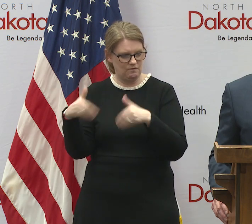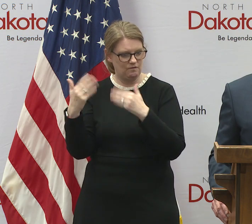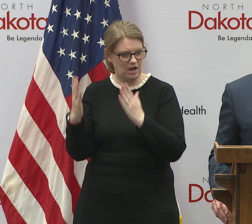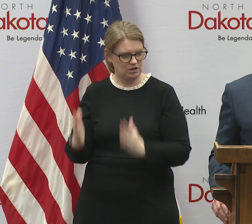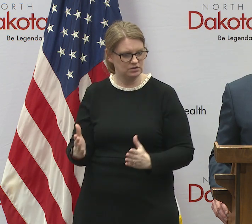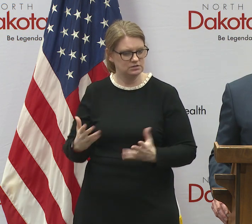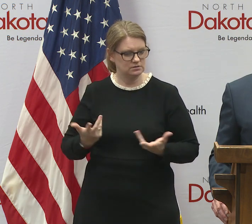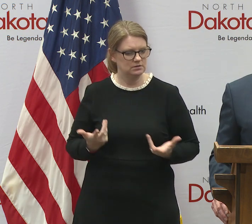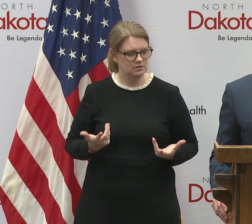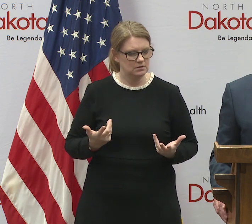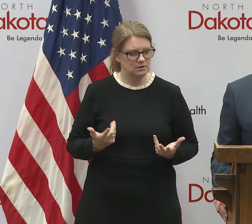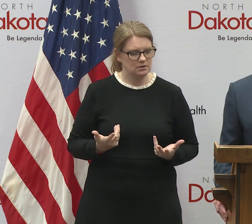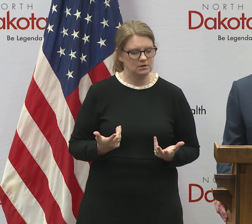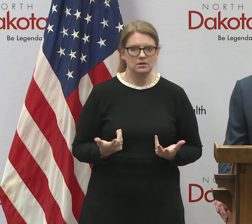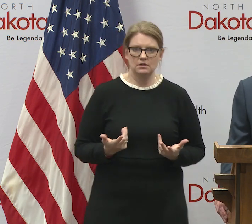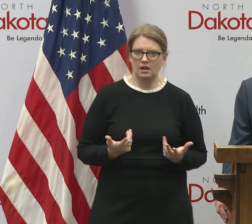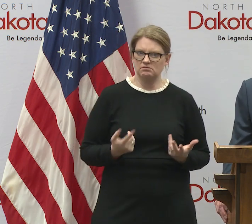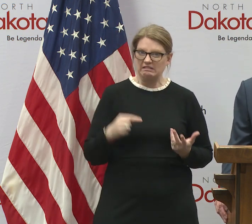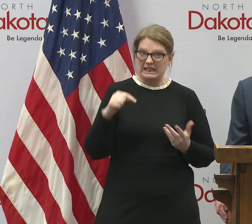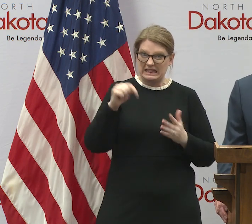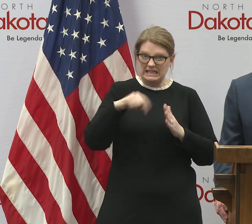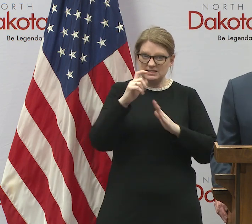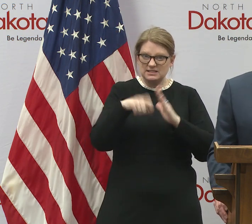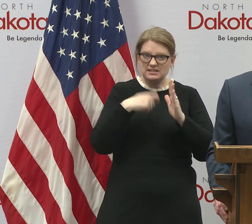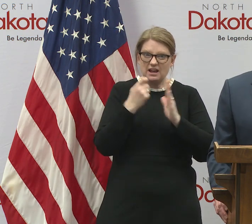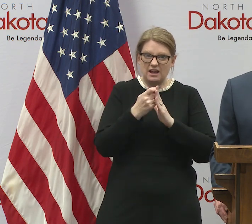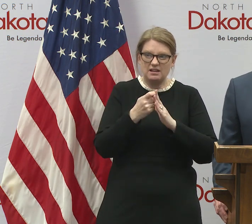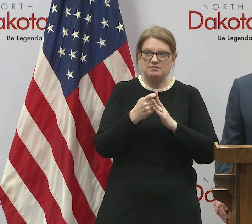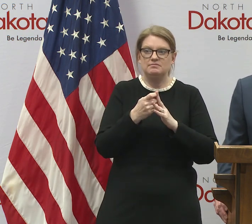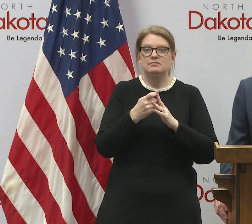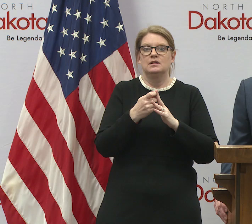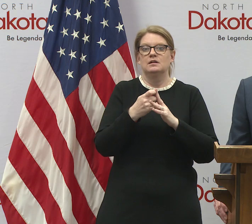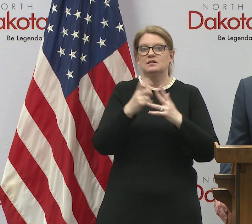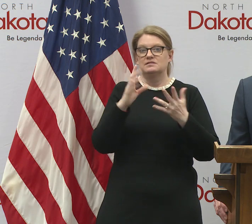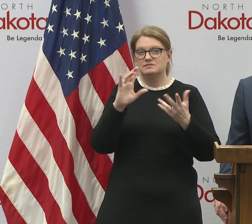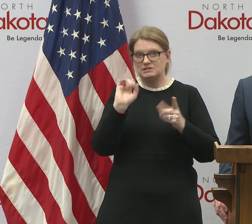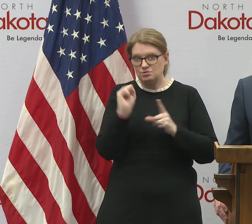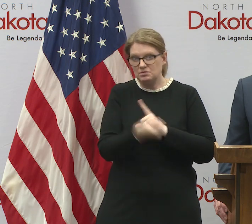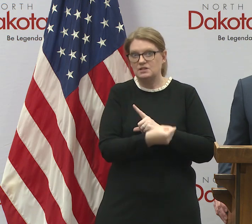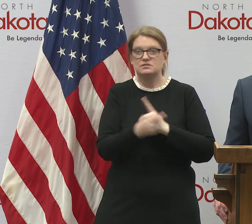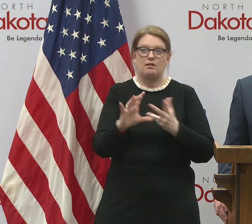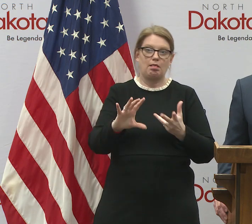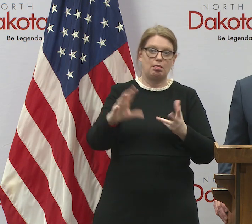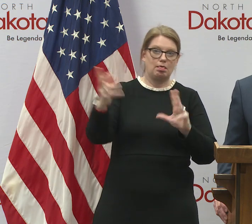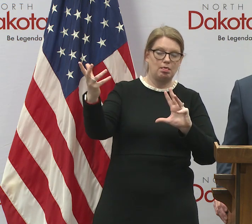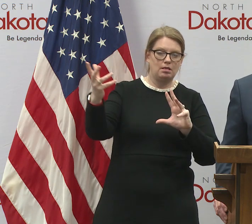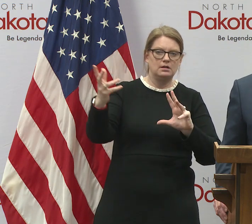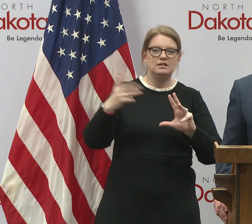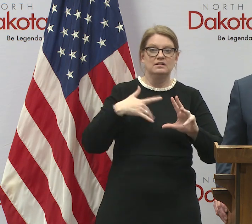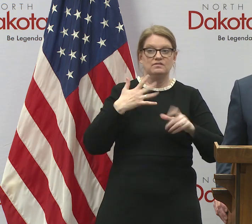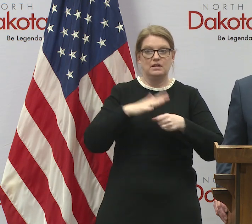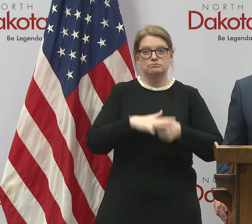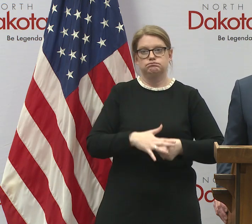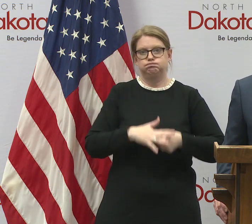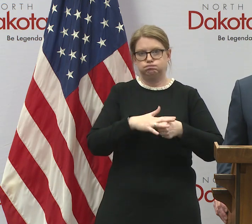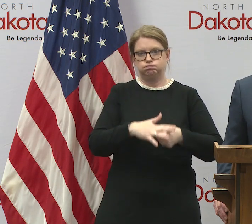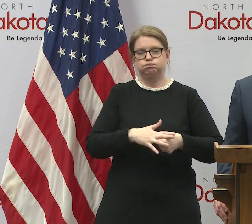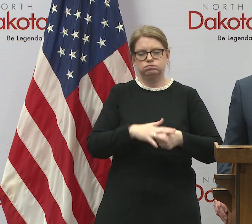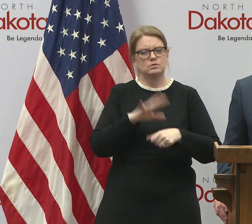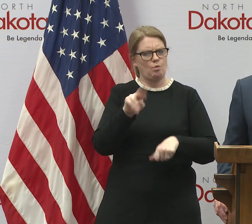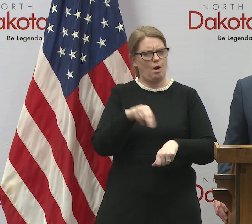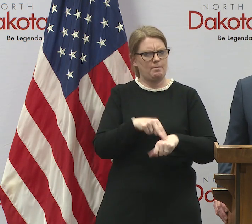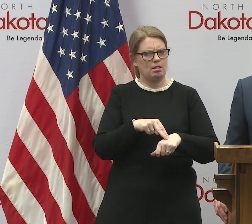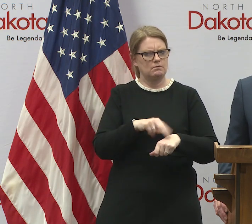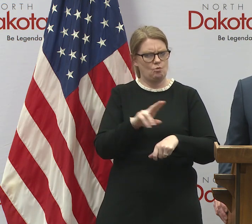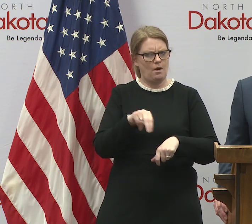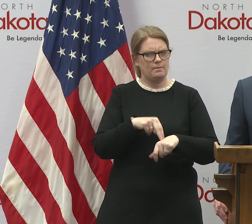it's natural to feel more anxiety during a time like this, but it's also important that we as adults that we